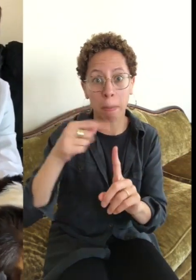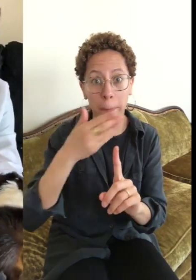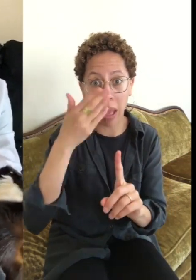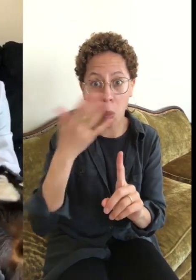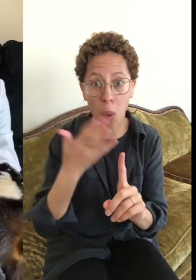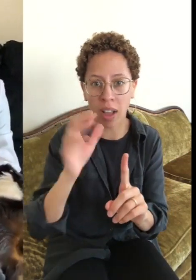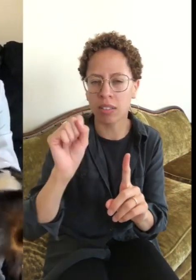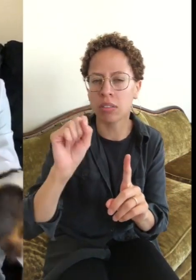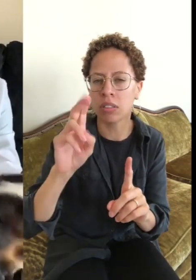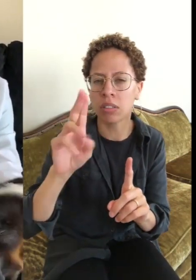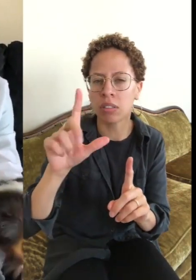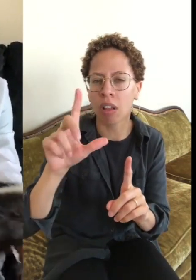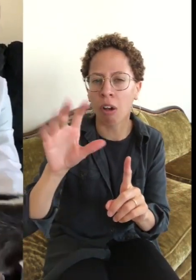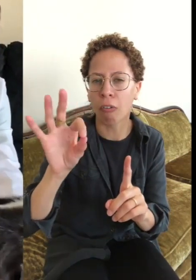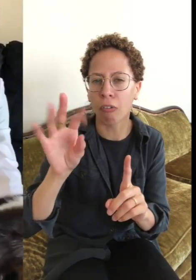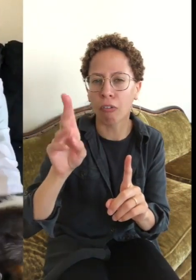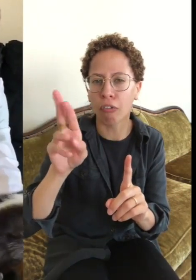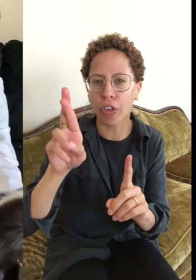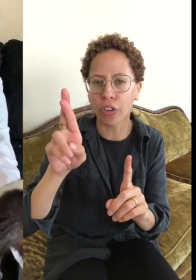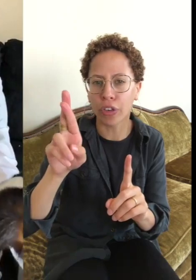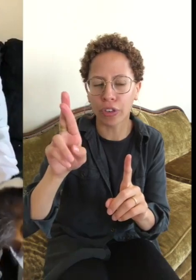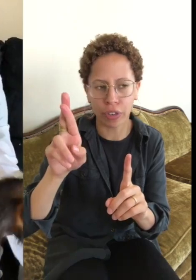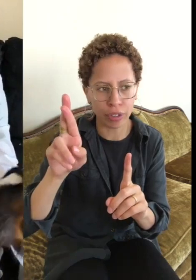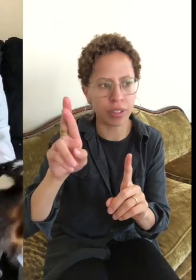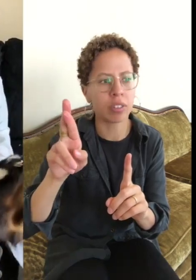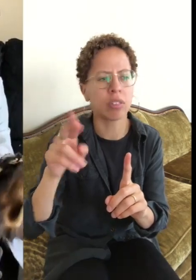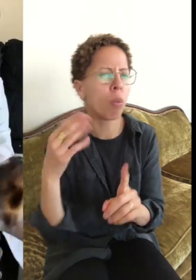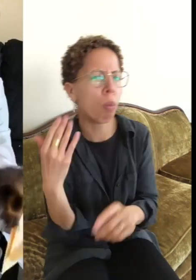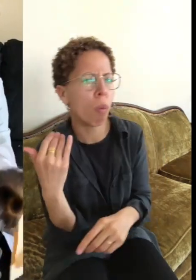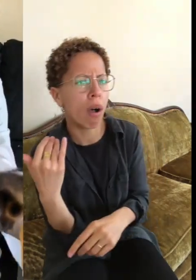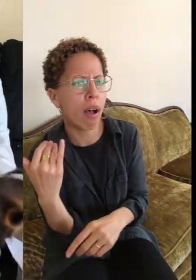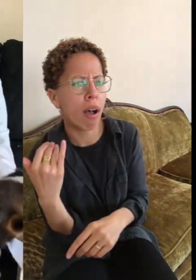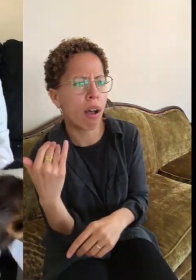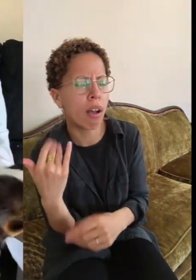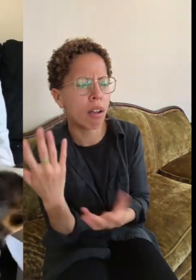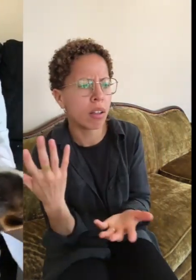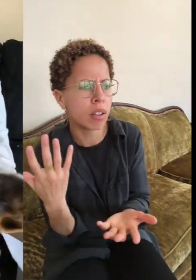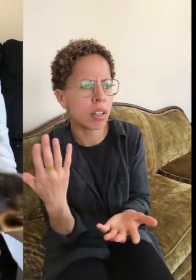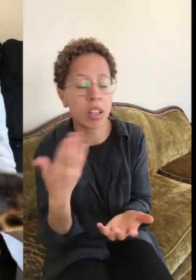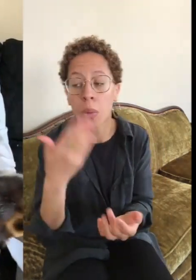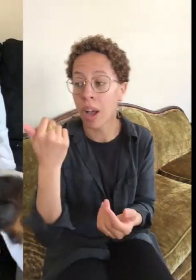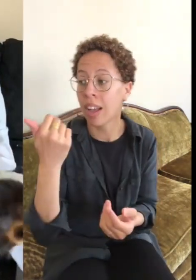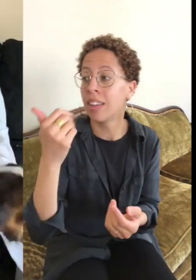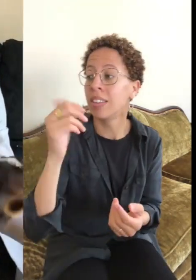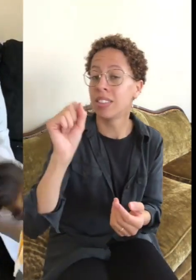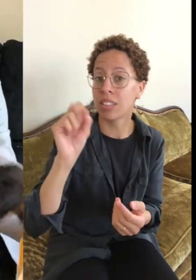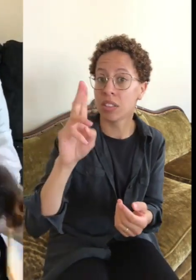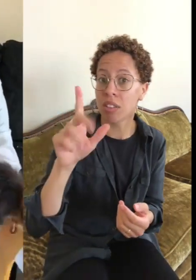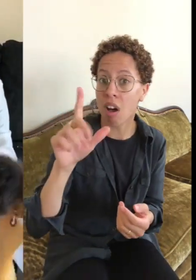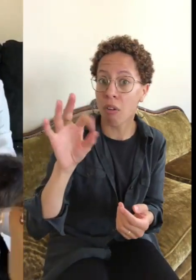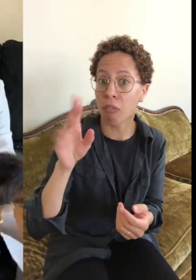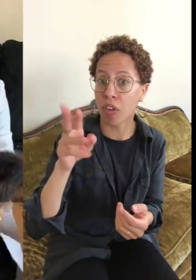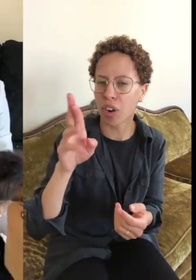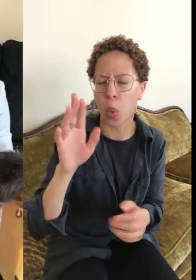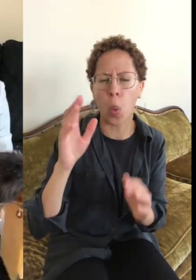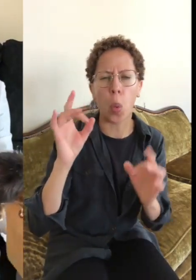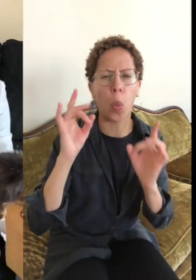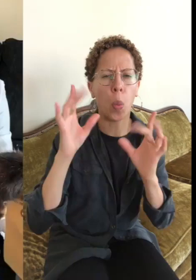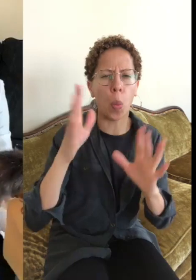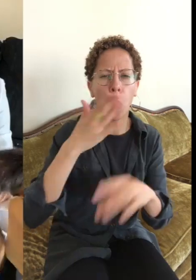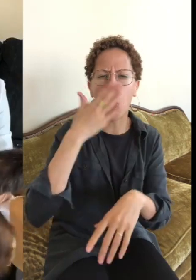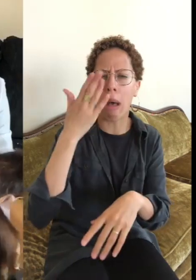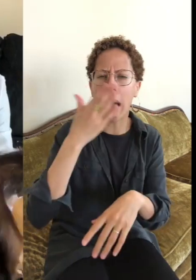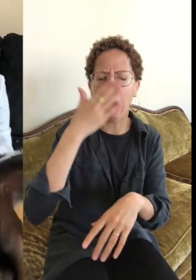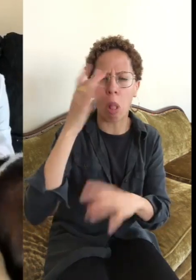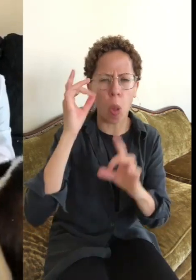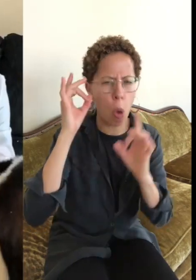sulfur. Why do you think that? Because sulfur is a very, very stinky element. In fact, the stinkiest.